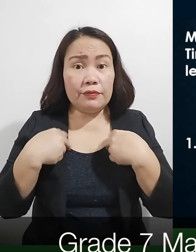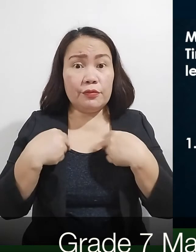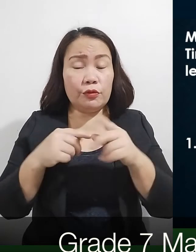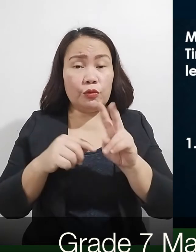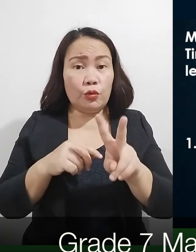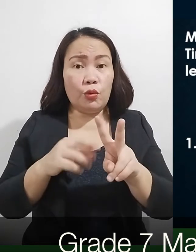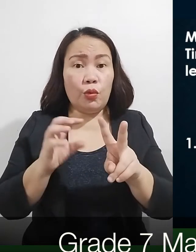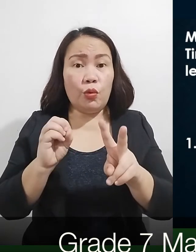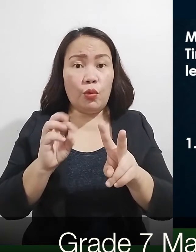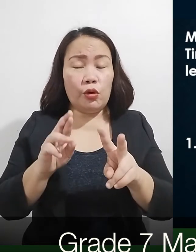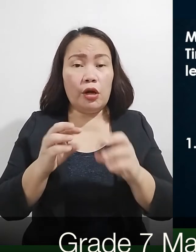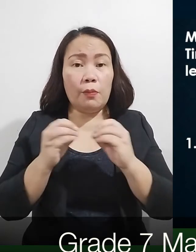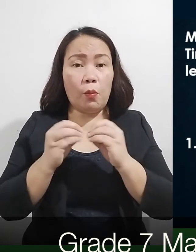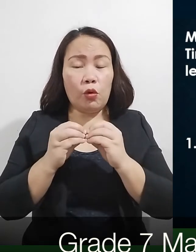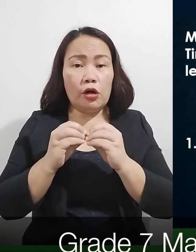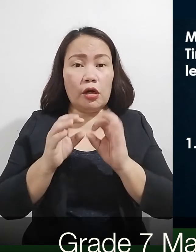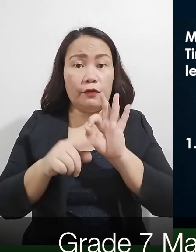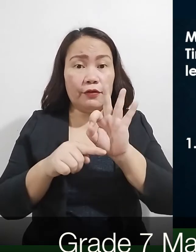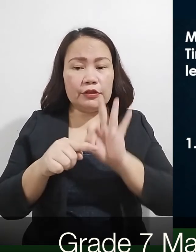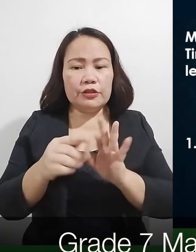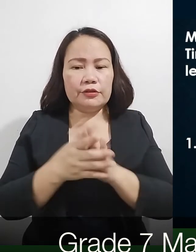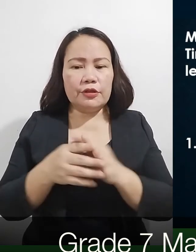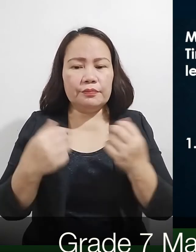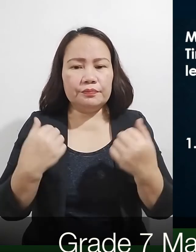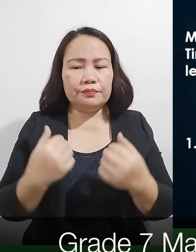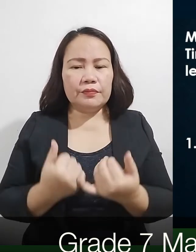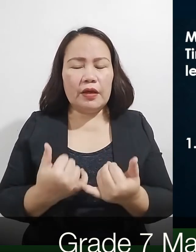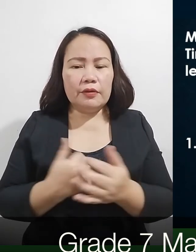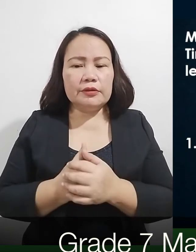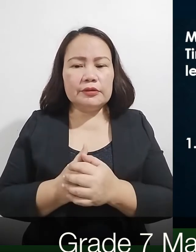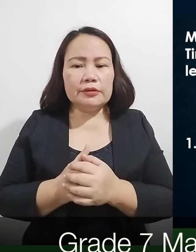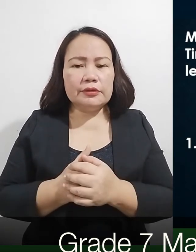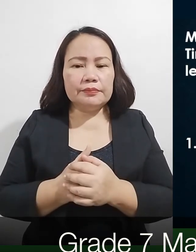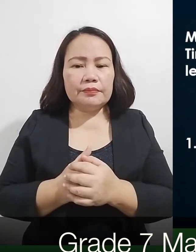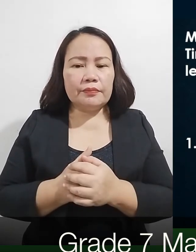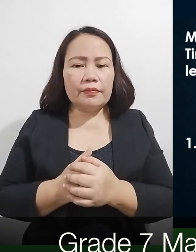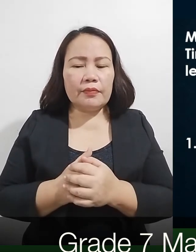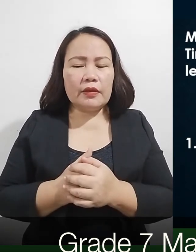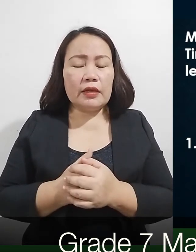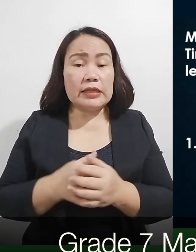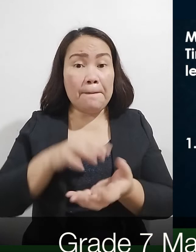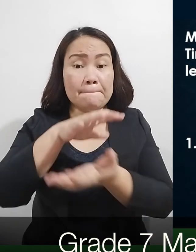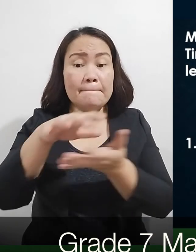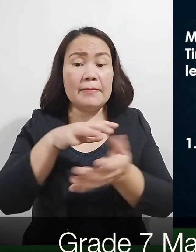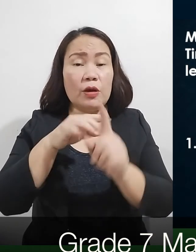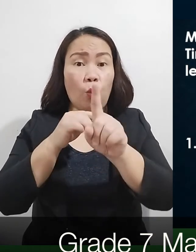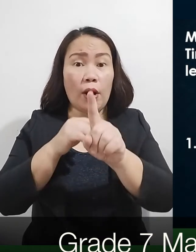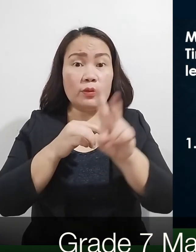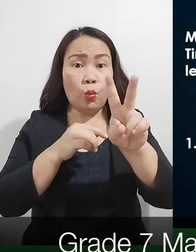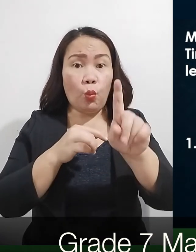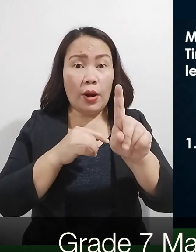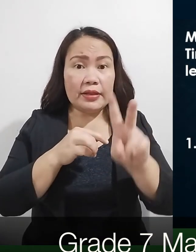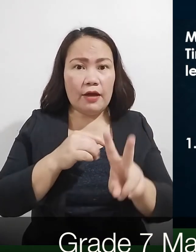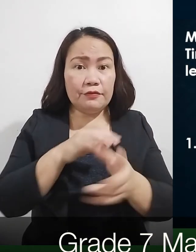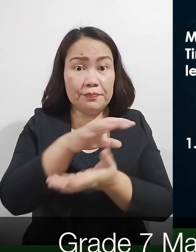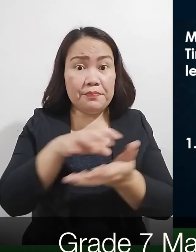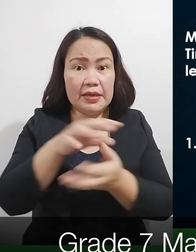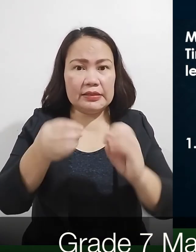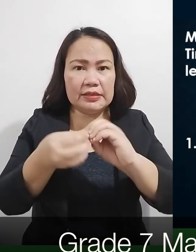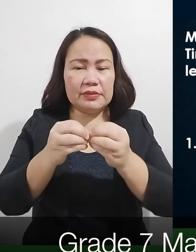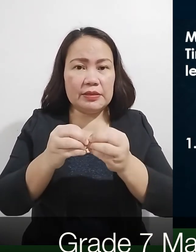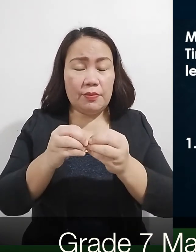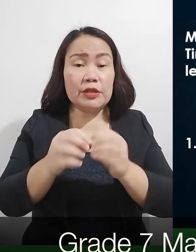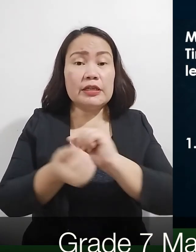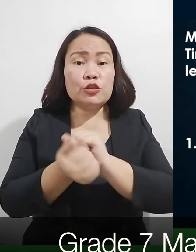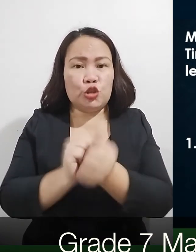more fractions? So, I have this. Now, we all know that this mixed number can be